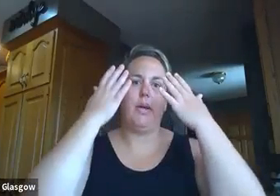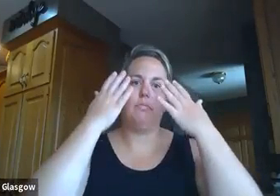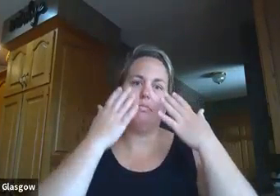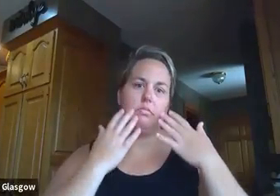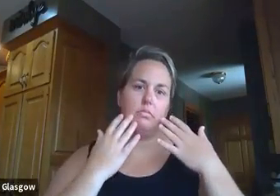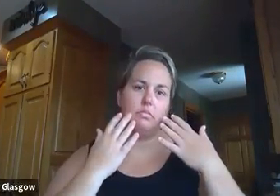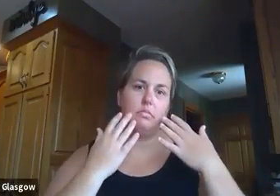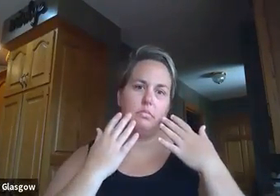be.